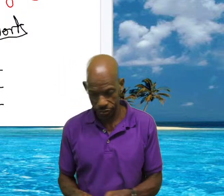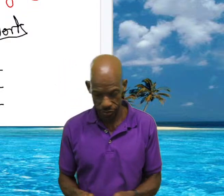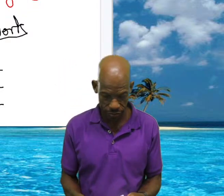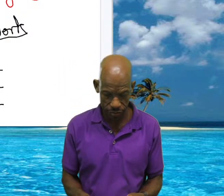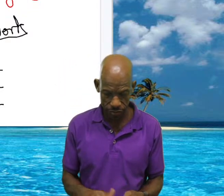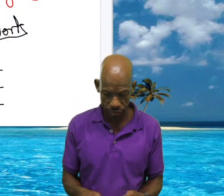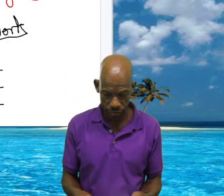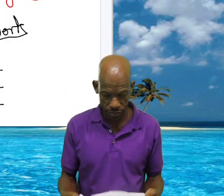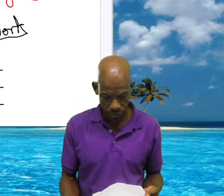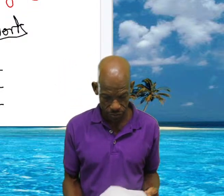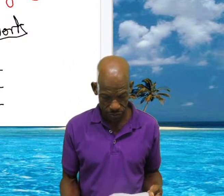not have the book